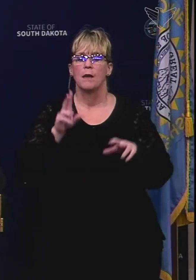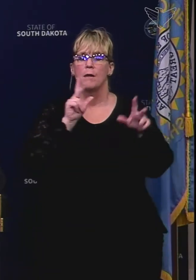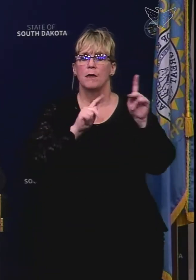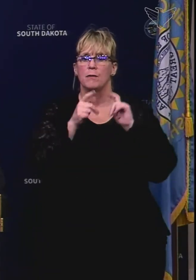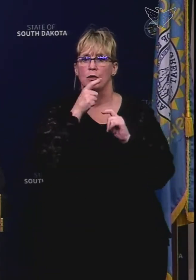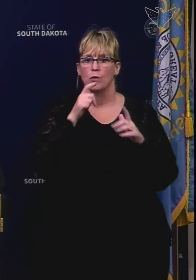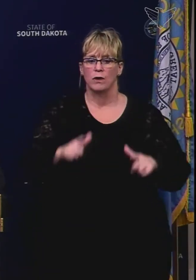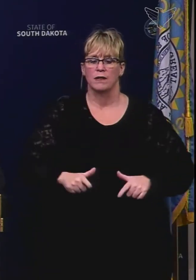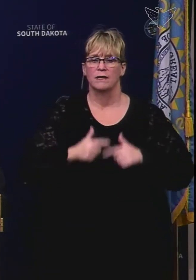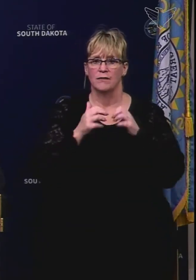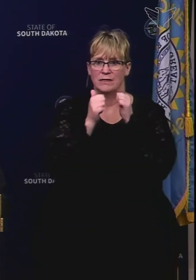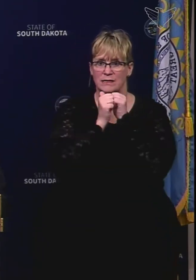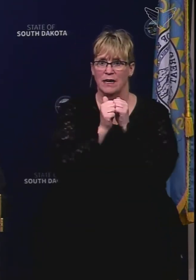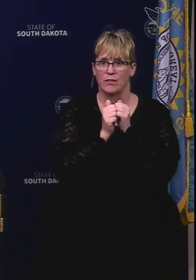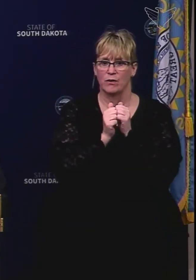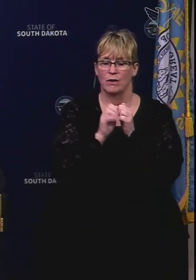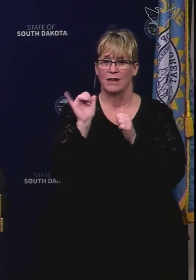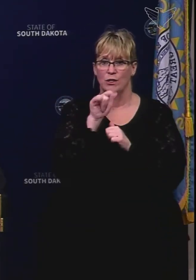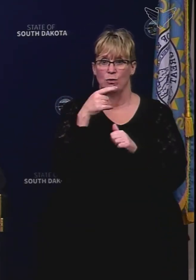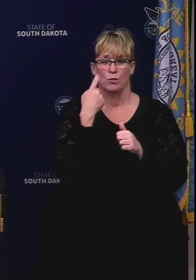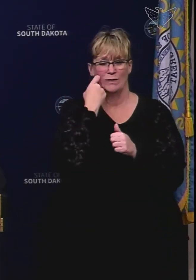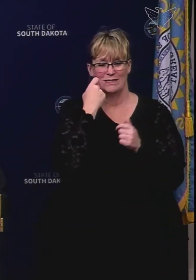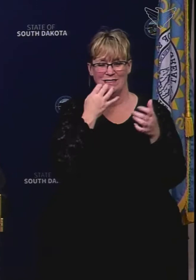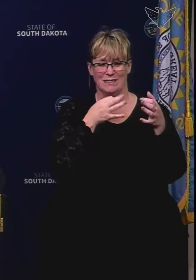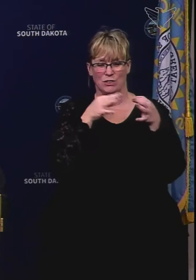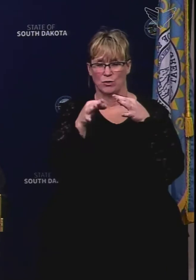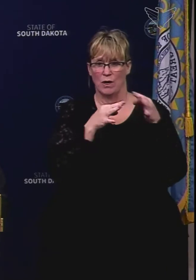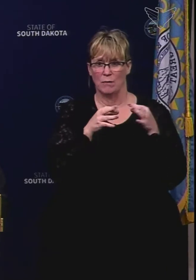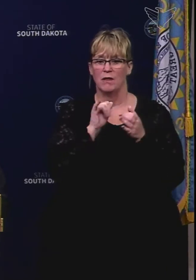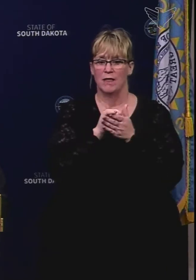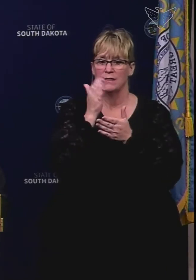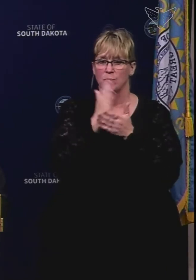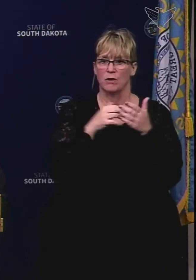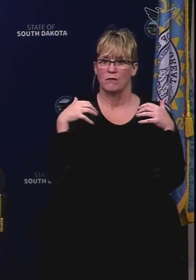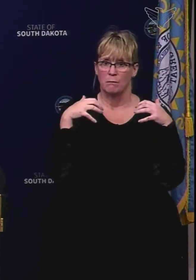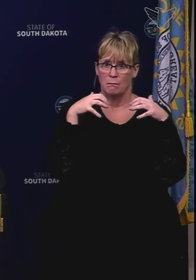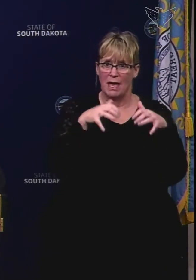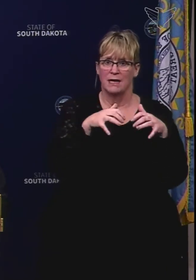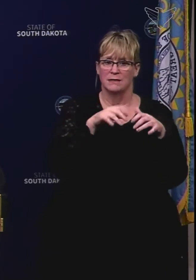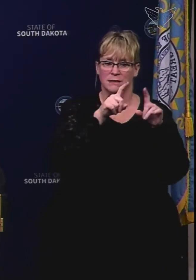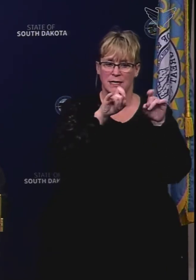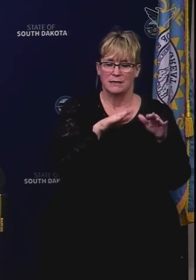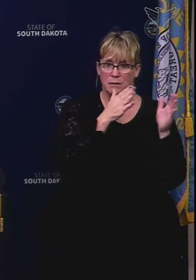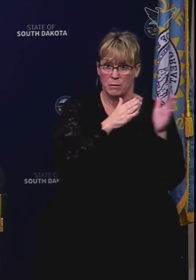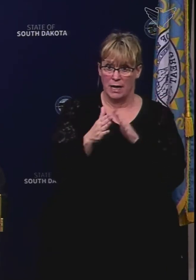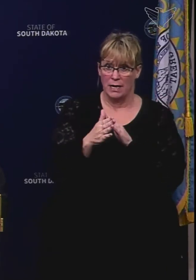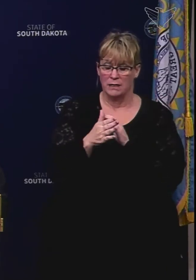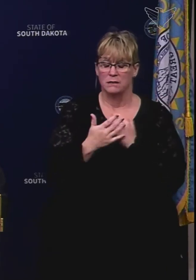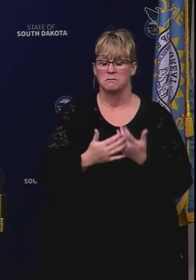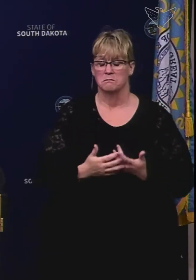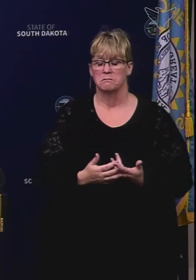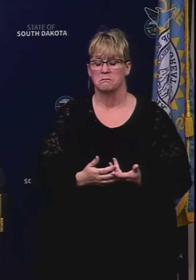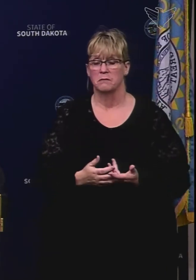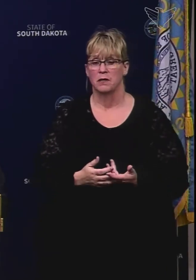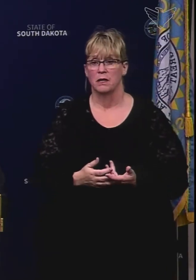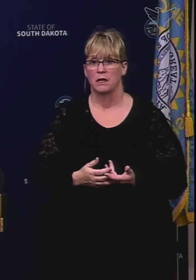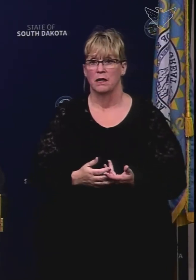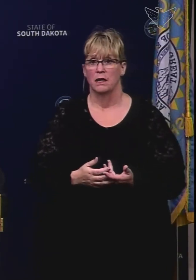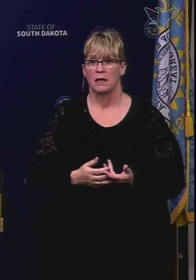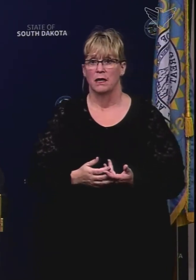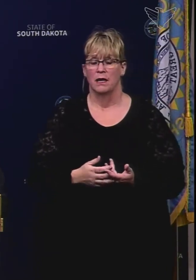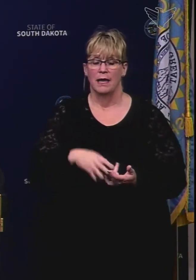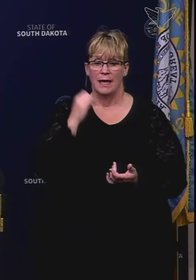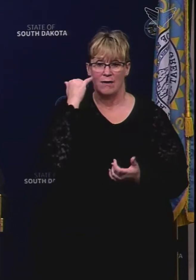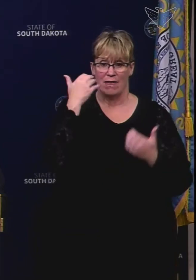in congregate large settings like you've described would be part of our mass testing plan. If we're seeing,